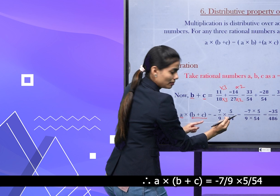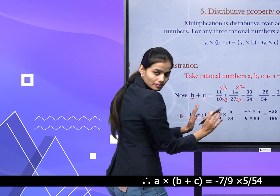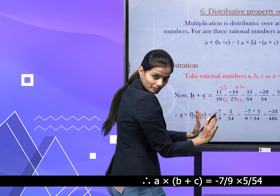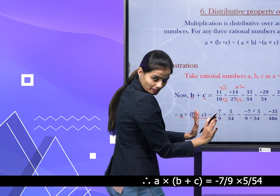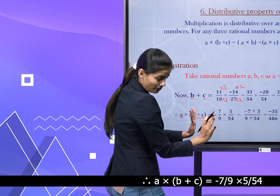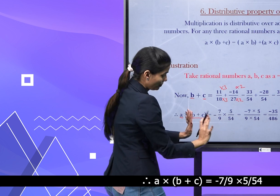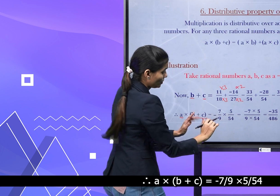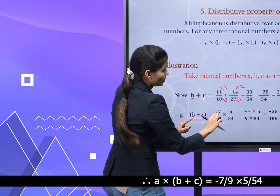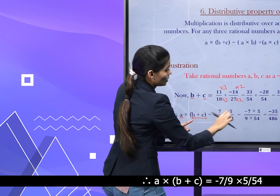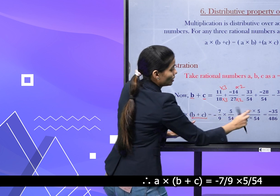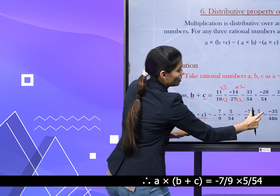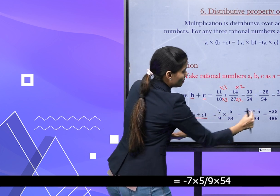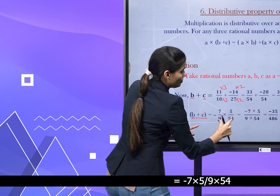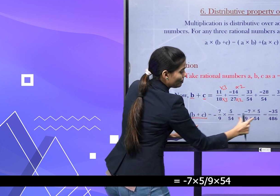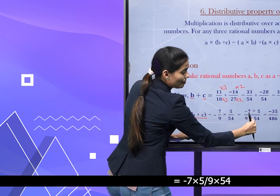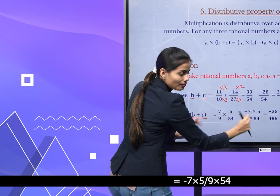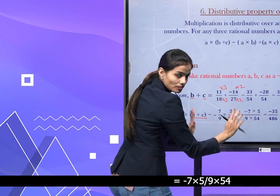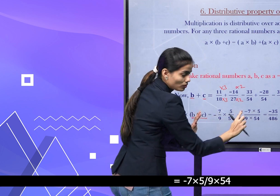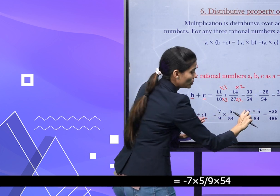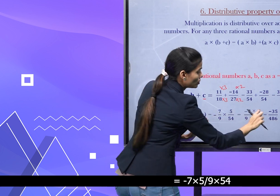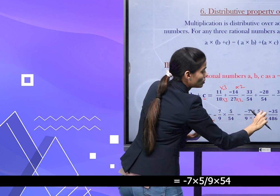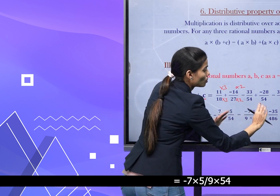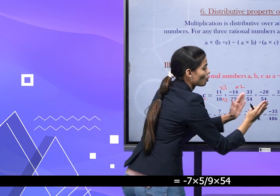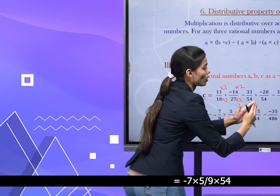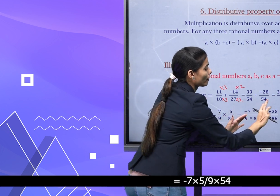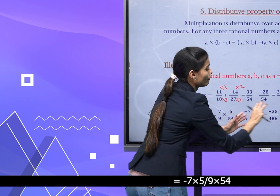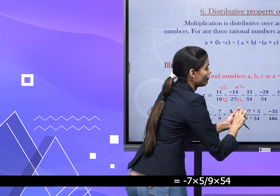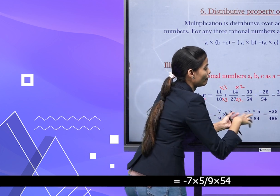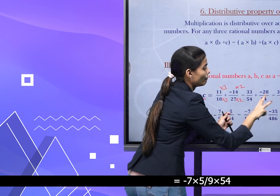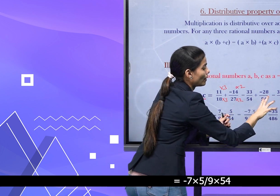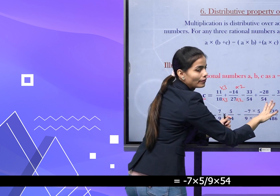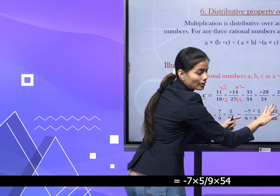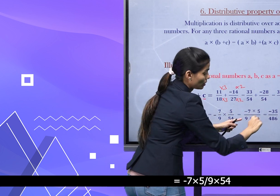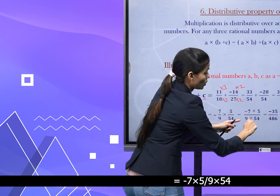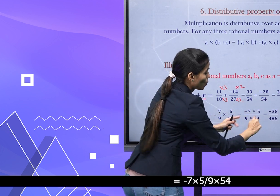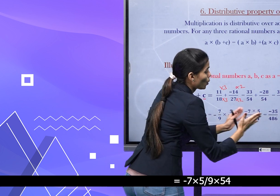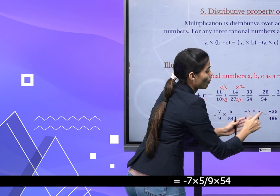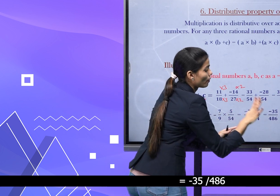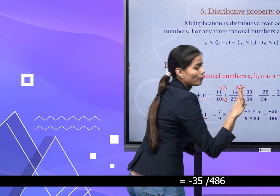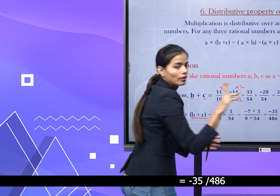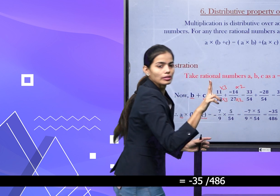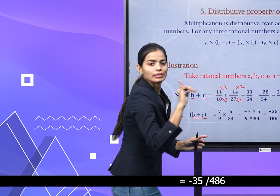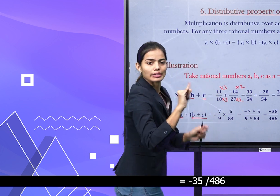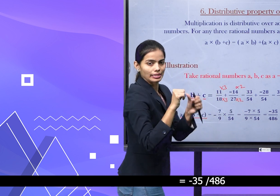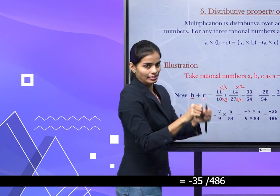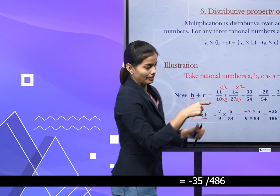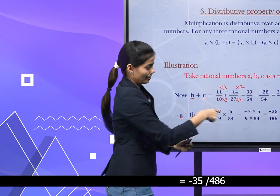54 is equal to minus 7 into 5 by 9 into 54 is equal to minus